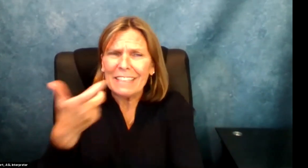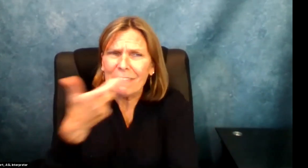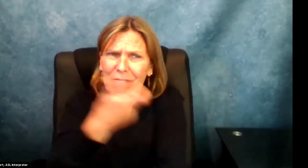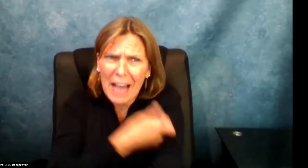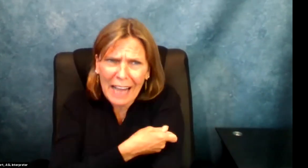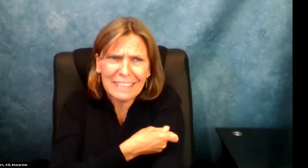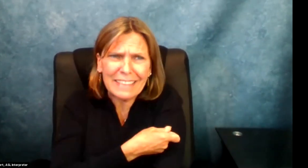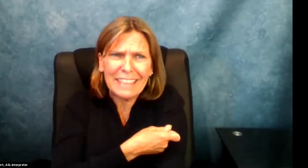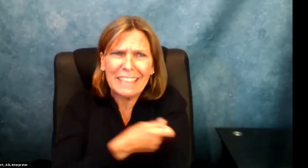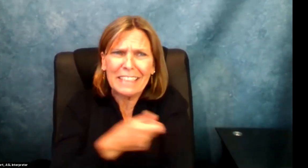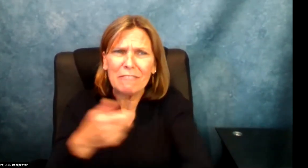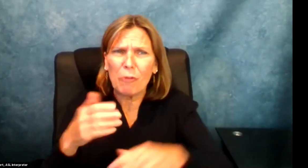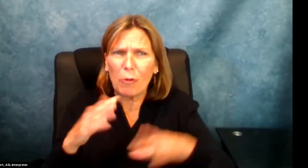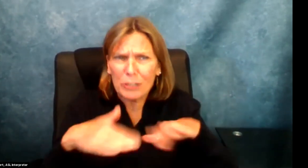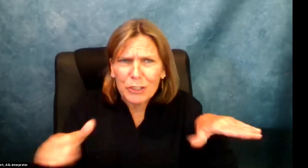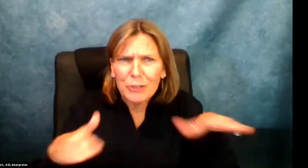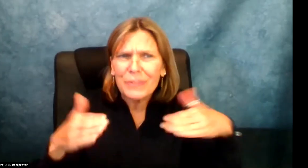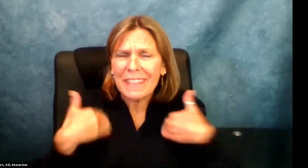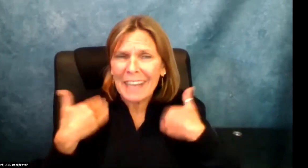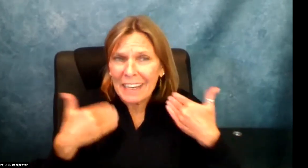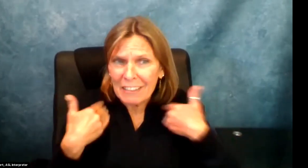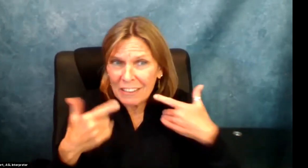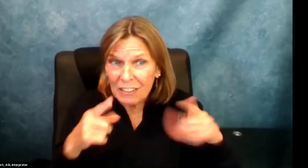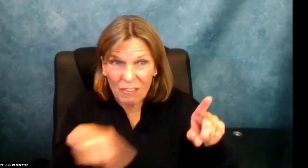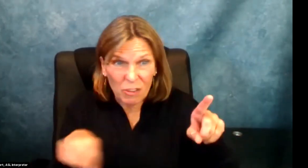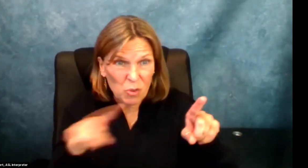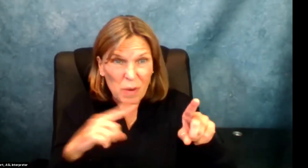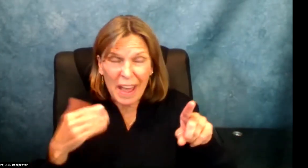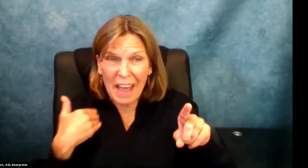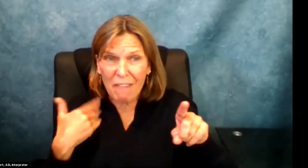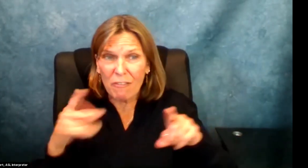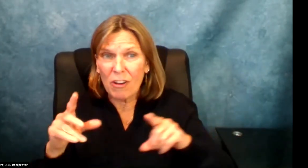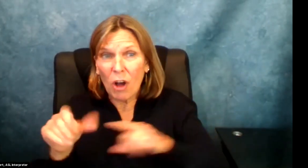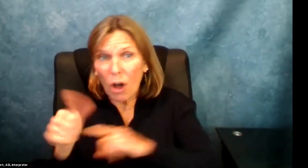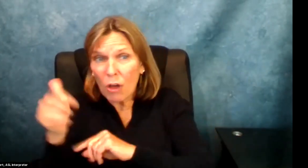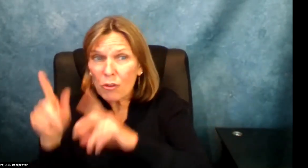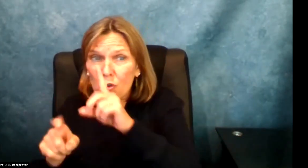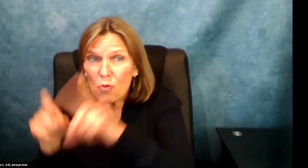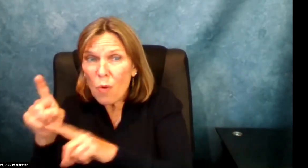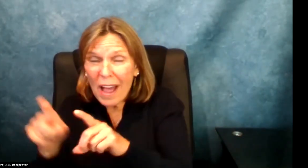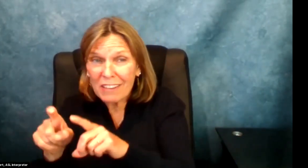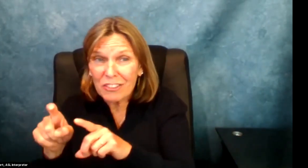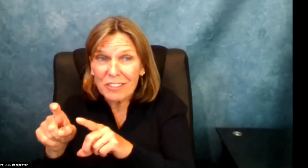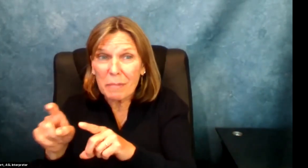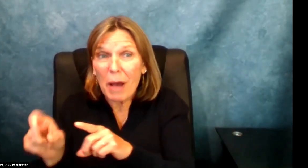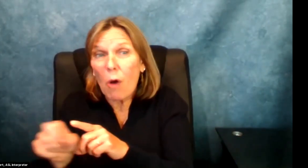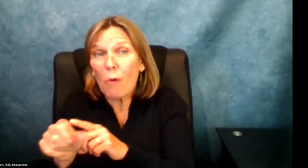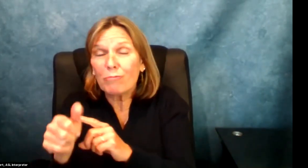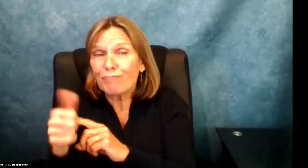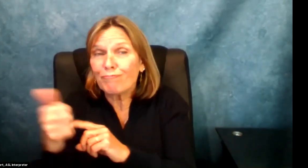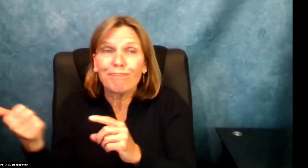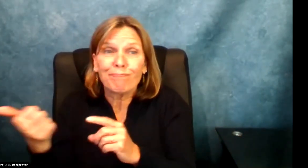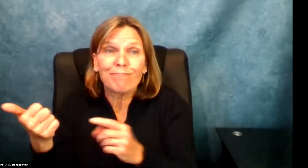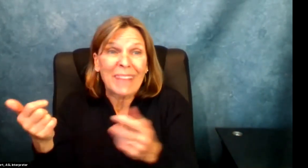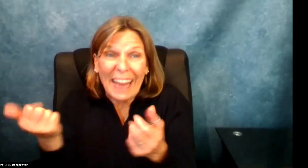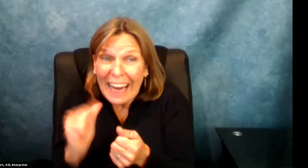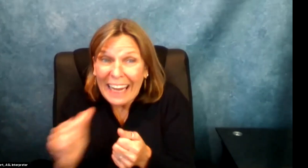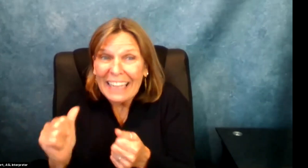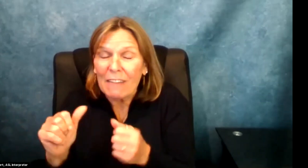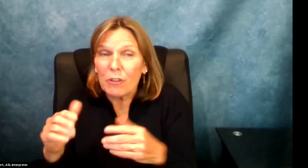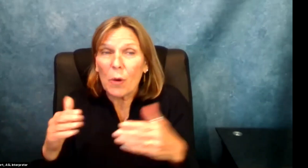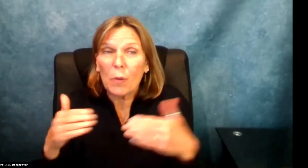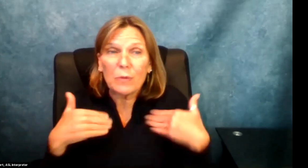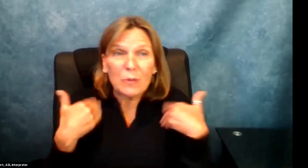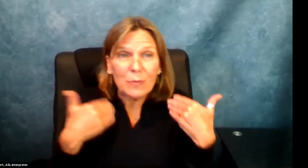about the COVID-19 vaccine in other age groups? We hope this is going to be a helpful conversation and